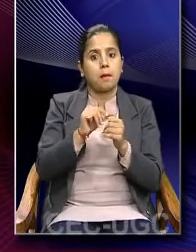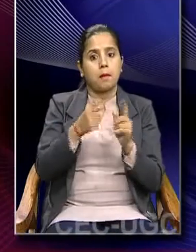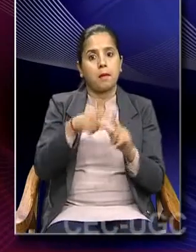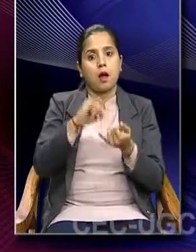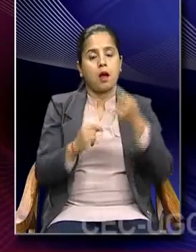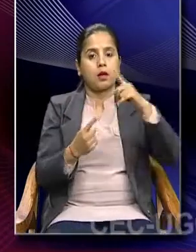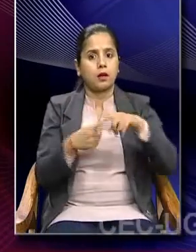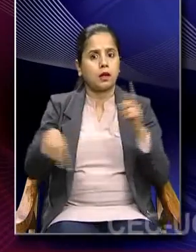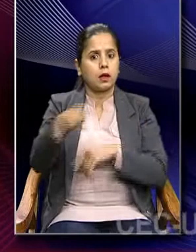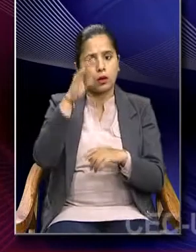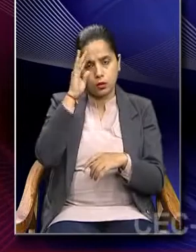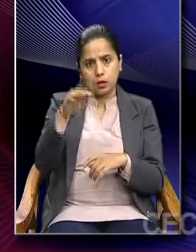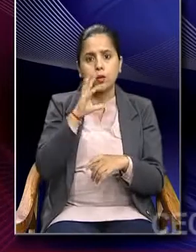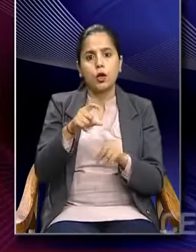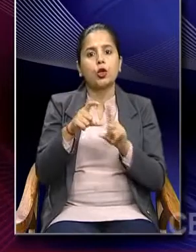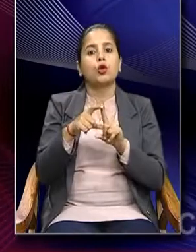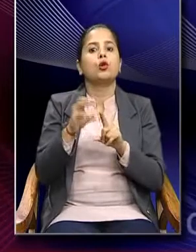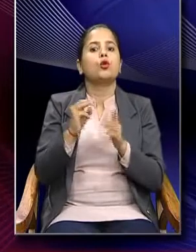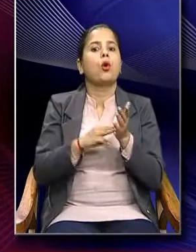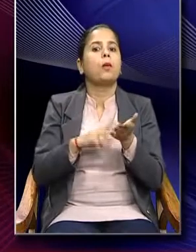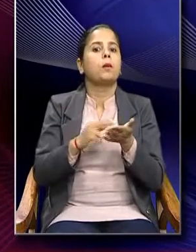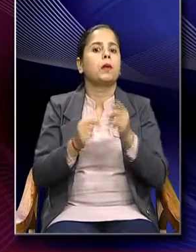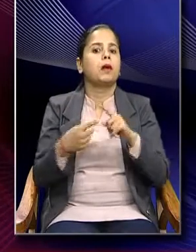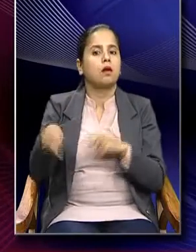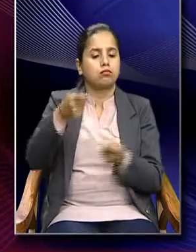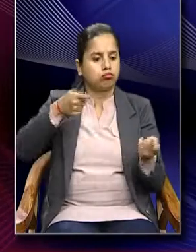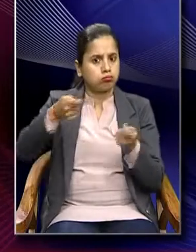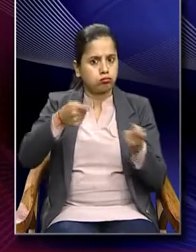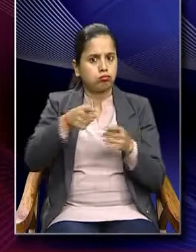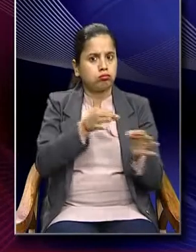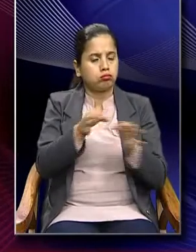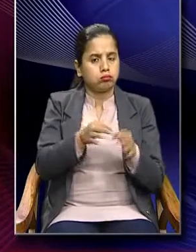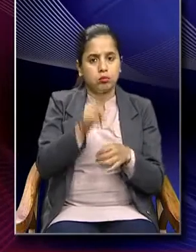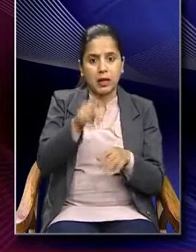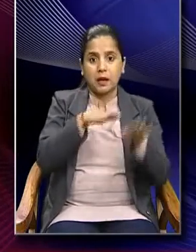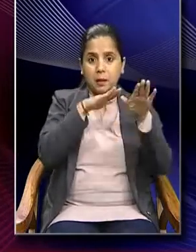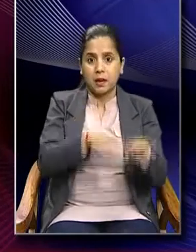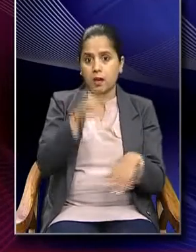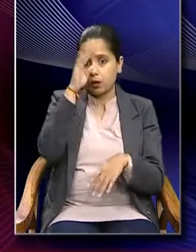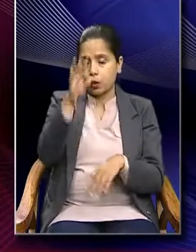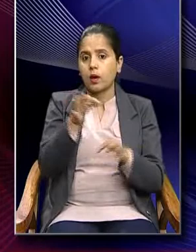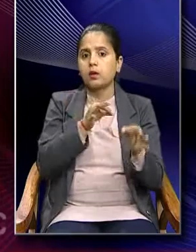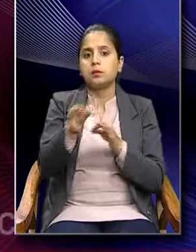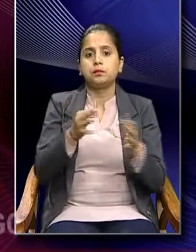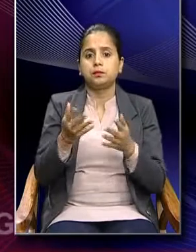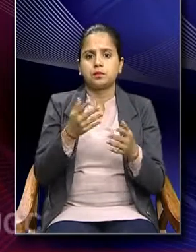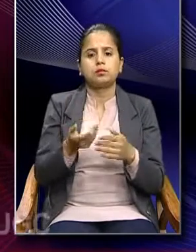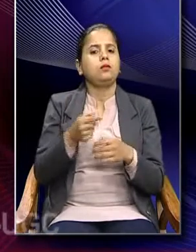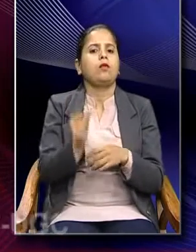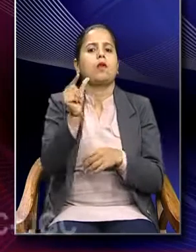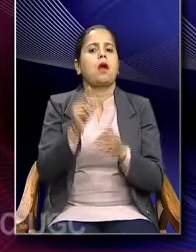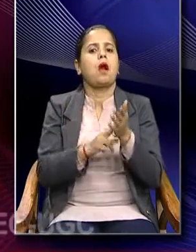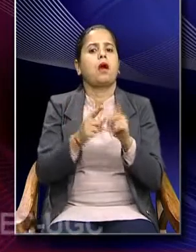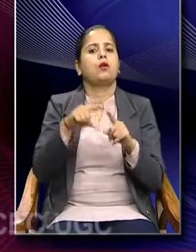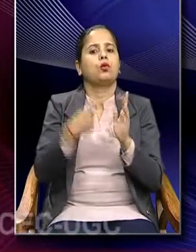imperialism explains dominant state expansion, while the dependency theory explains underdevelopment.